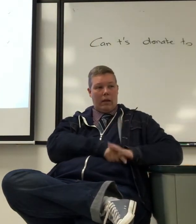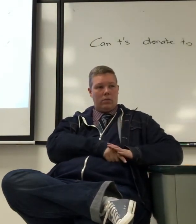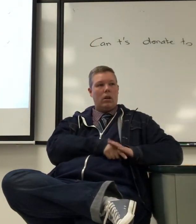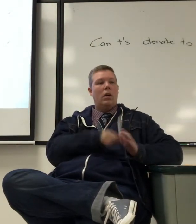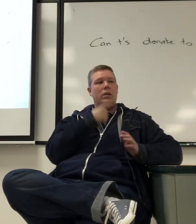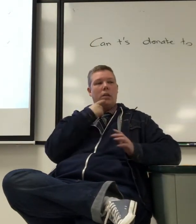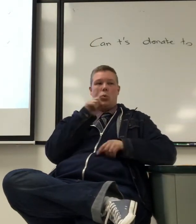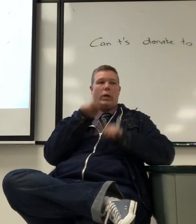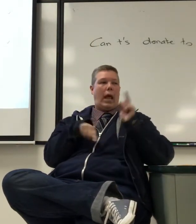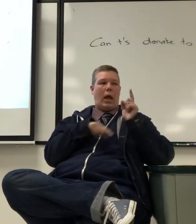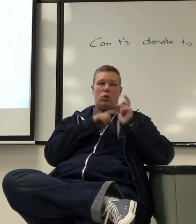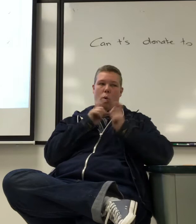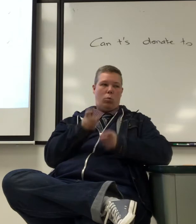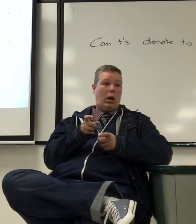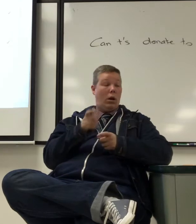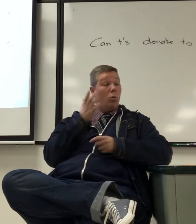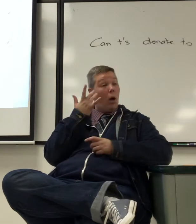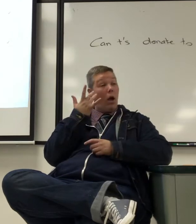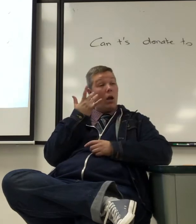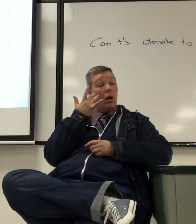why? It's always the same reason.